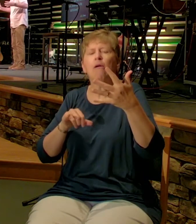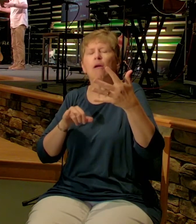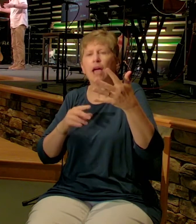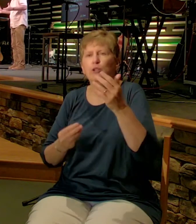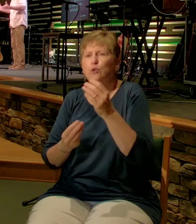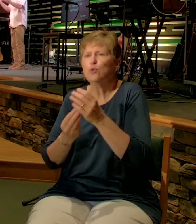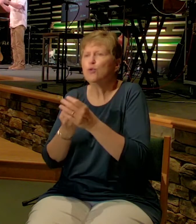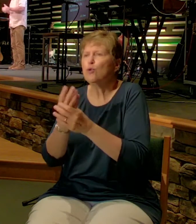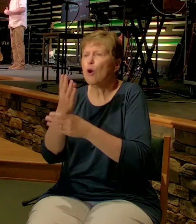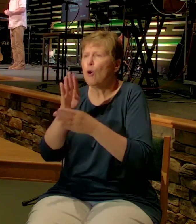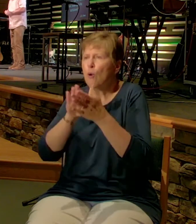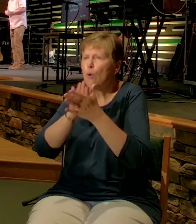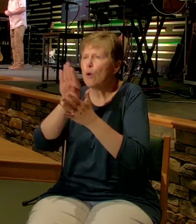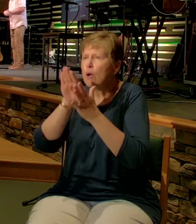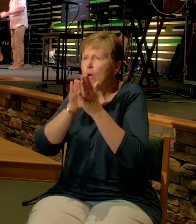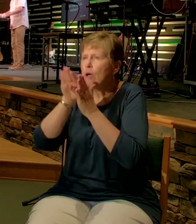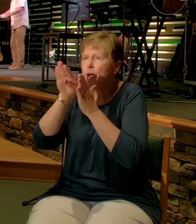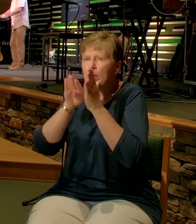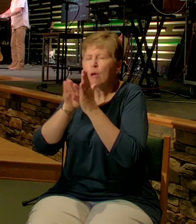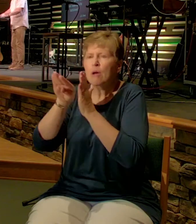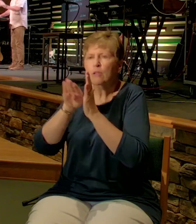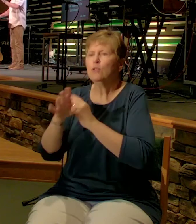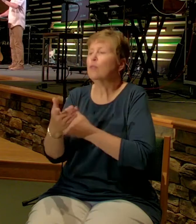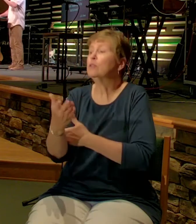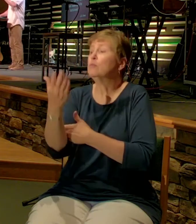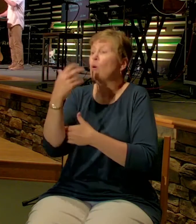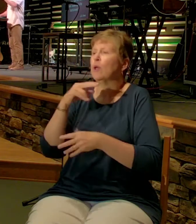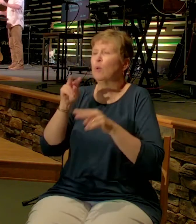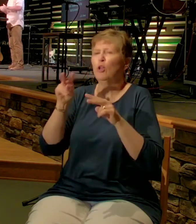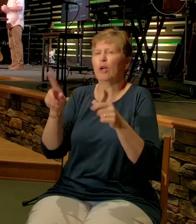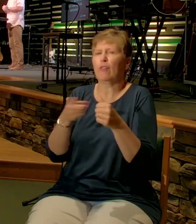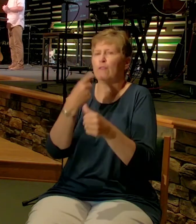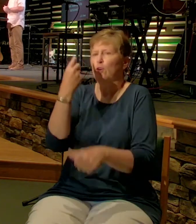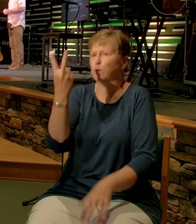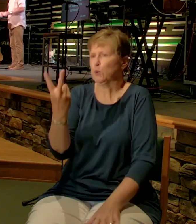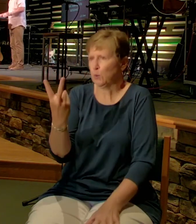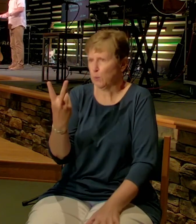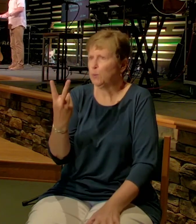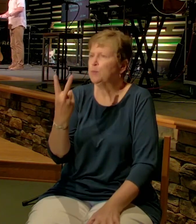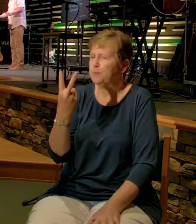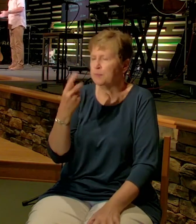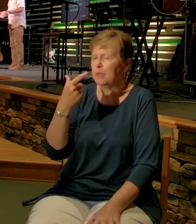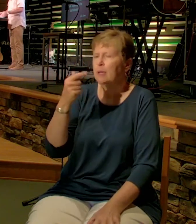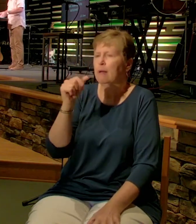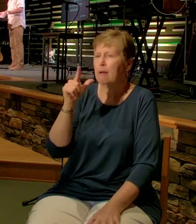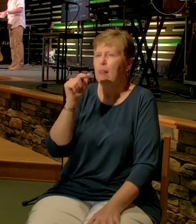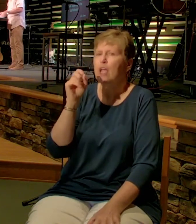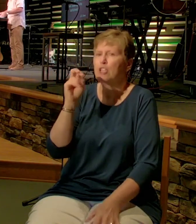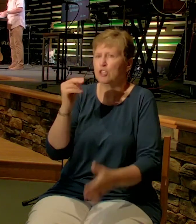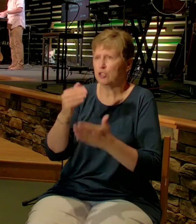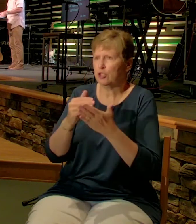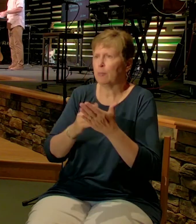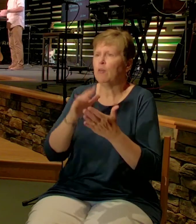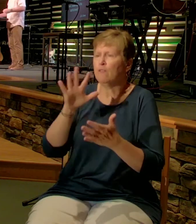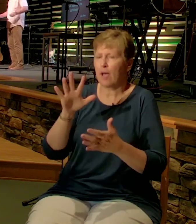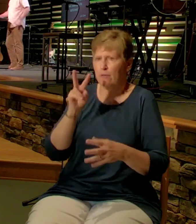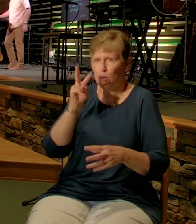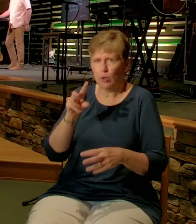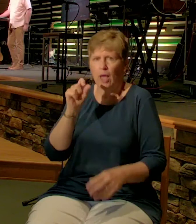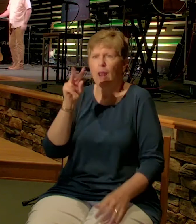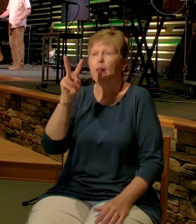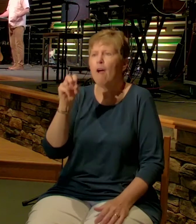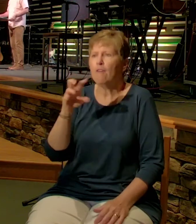grow in them. And so this morning, we want to take a look at the first two in Galatians chapter 5. We're going to be looking at love and